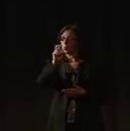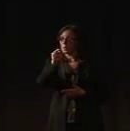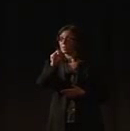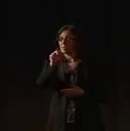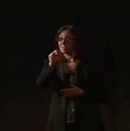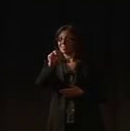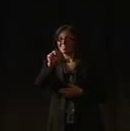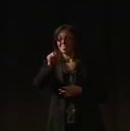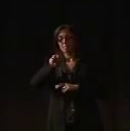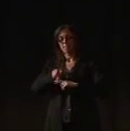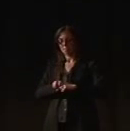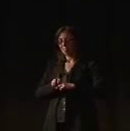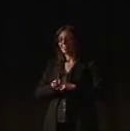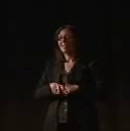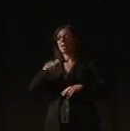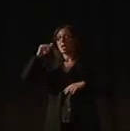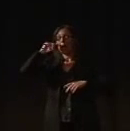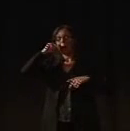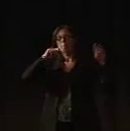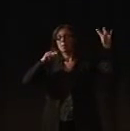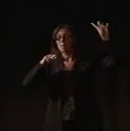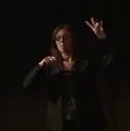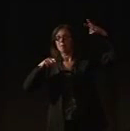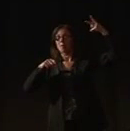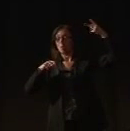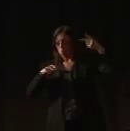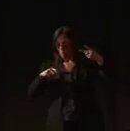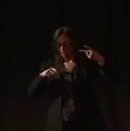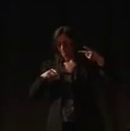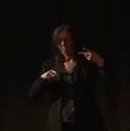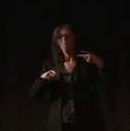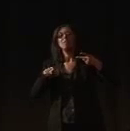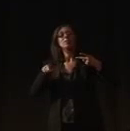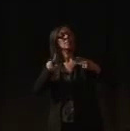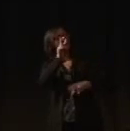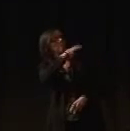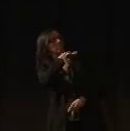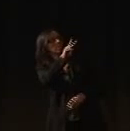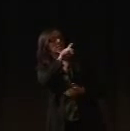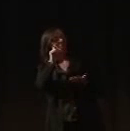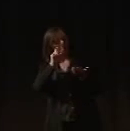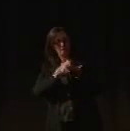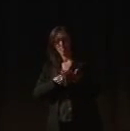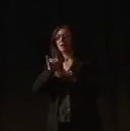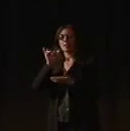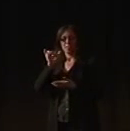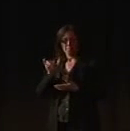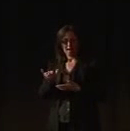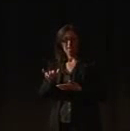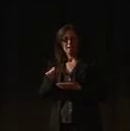falling and writes F equal MA, and then the rest of mechanics.